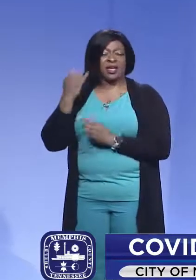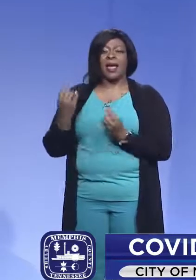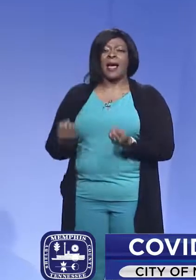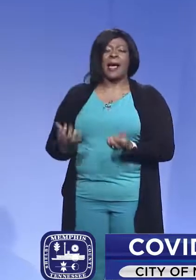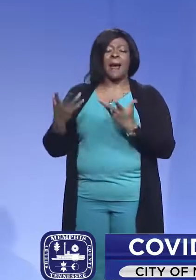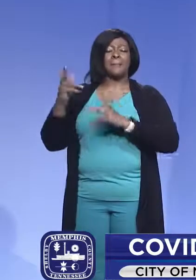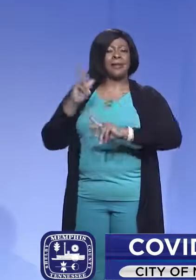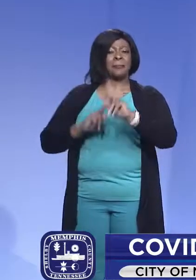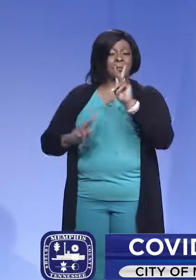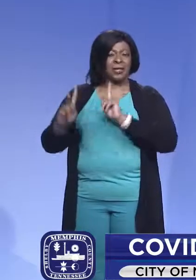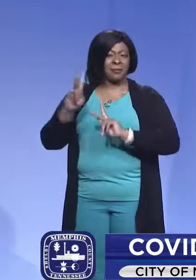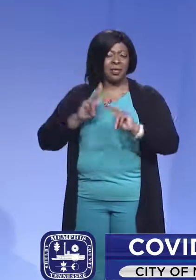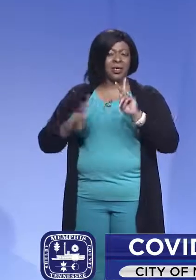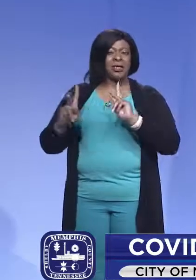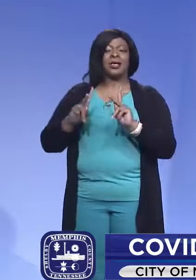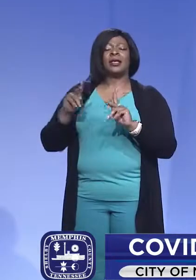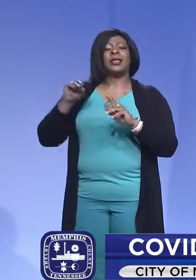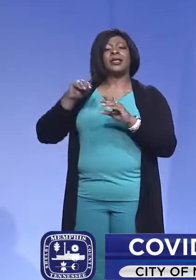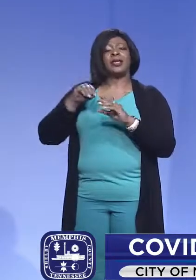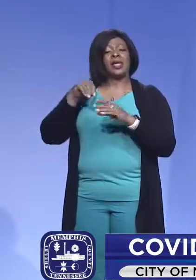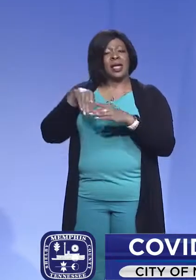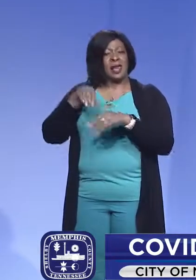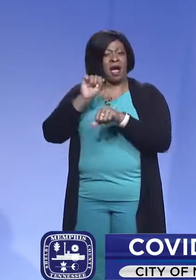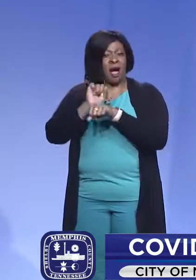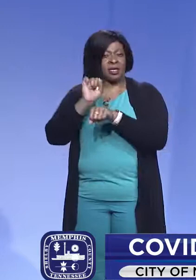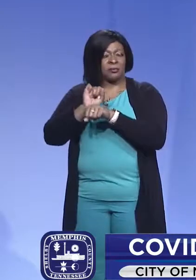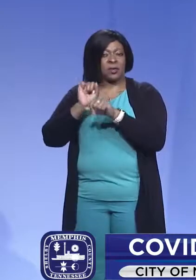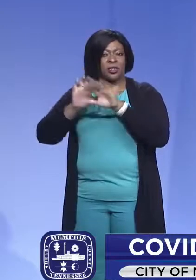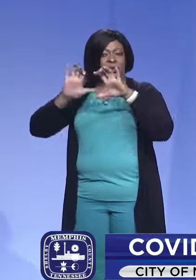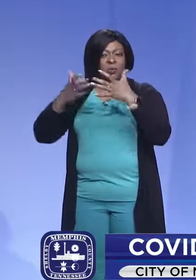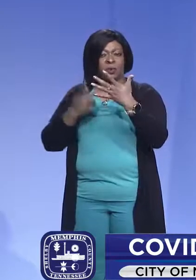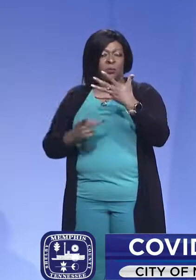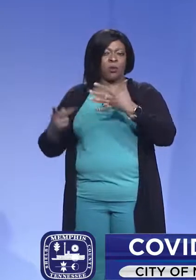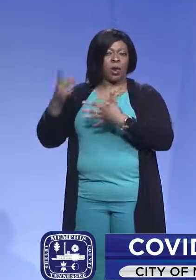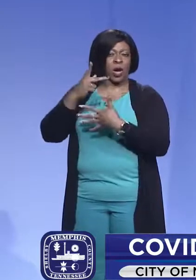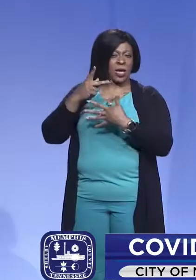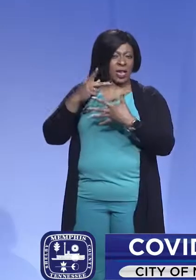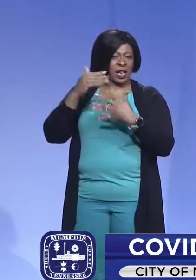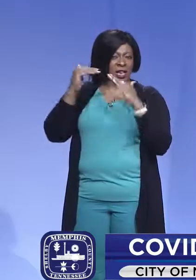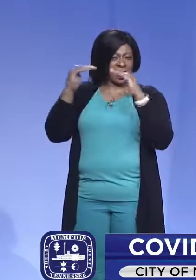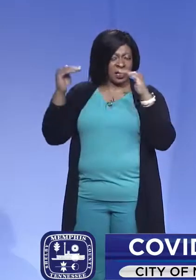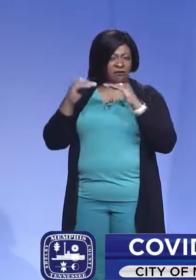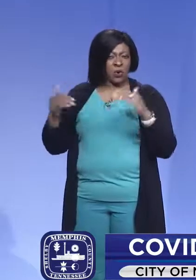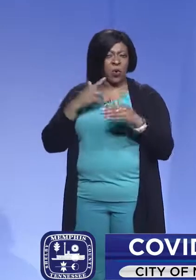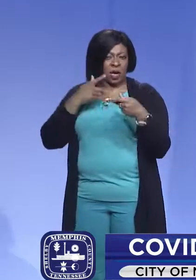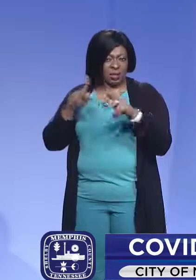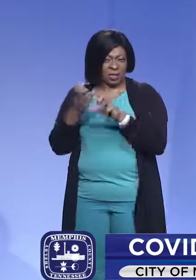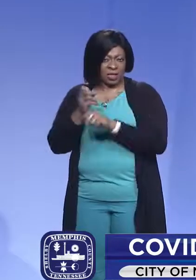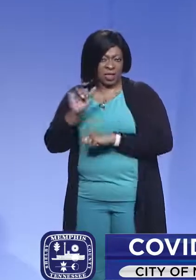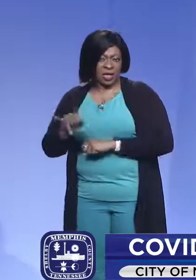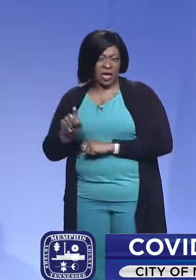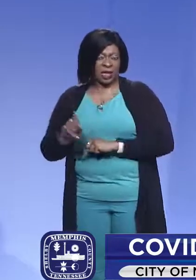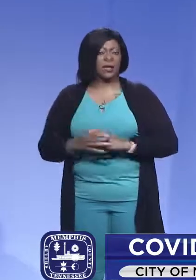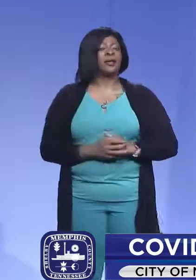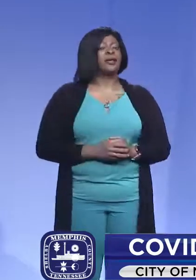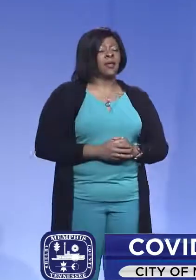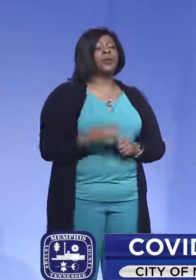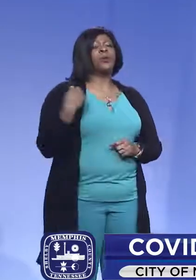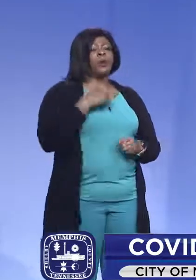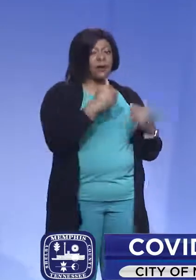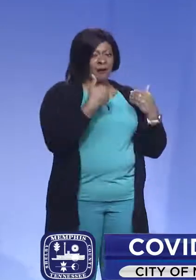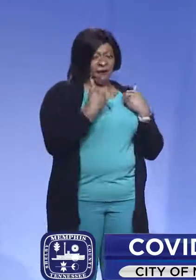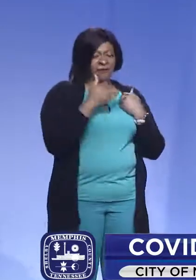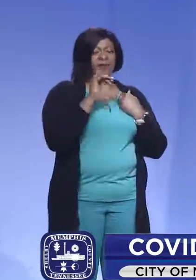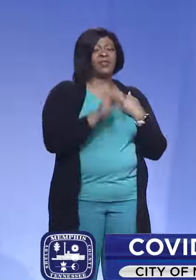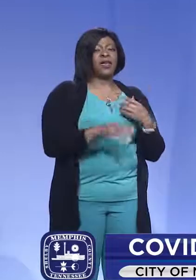many people are within each occupational group and priority level who are eligible to get it? So we do have